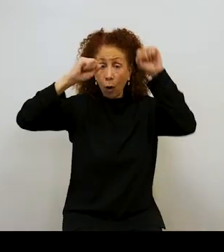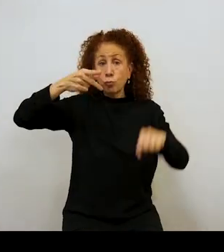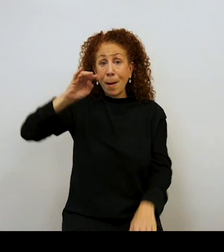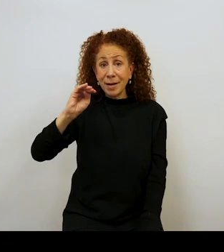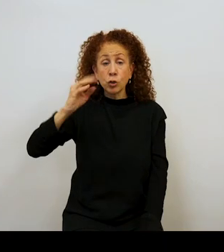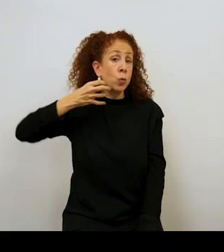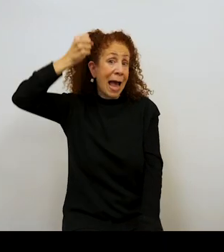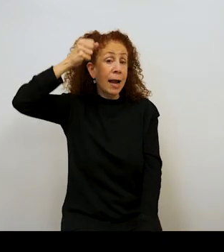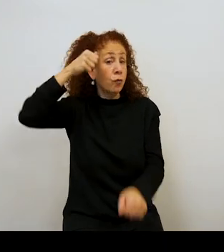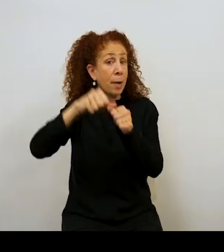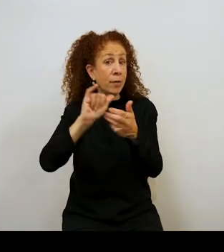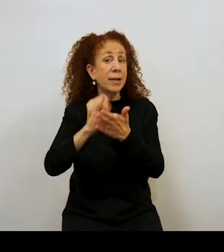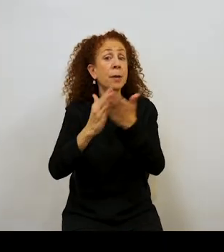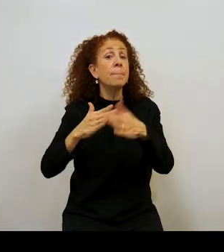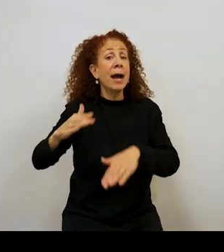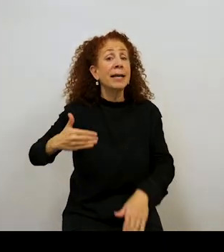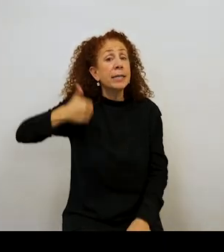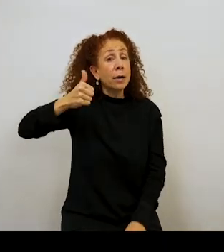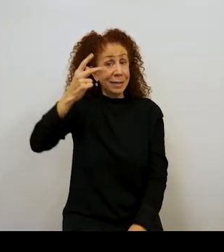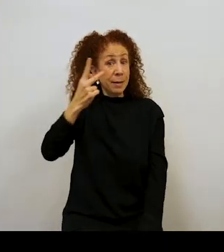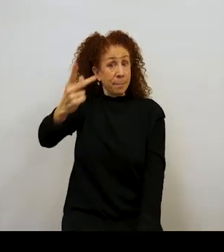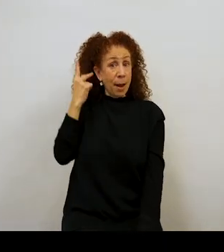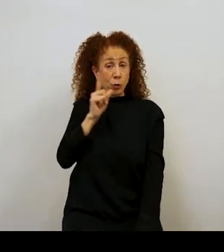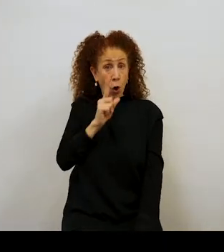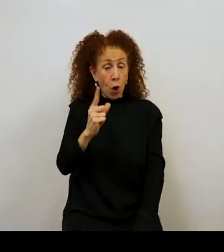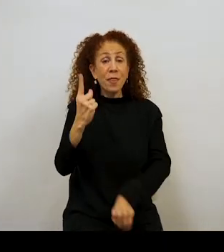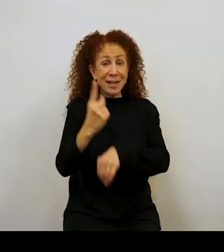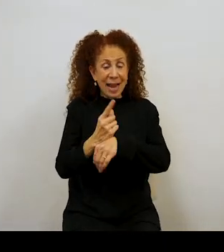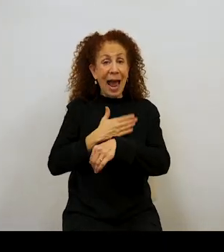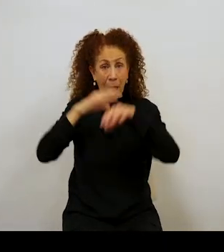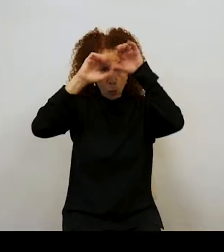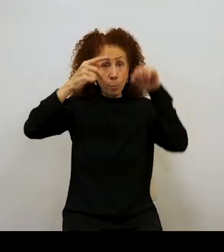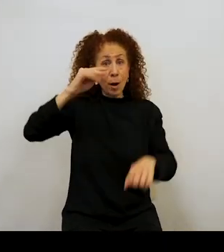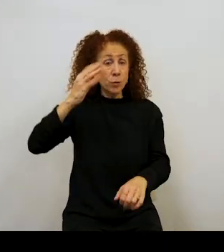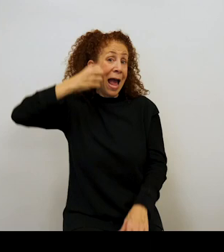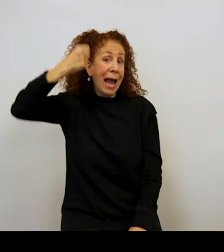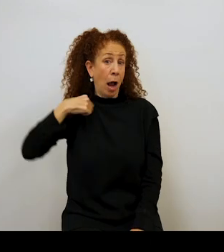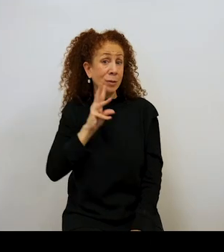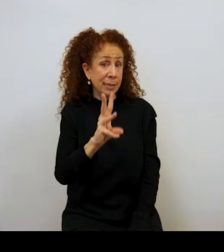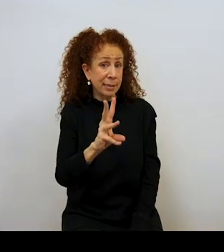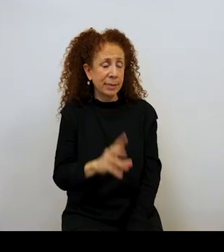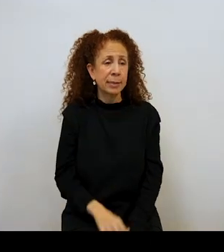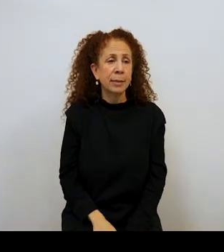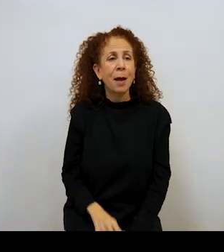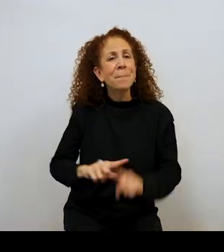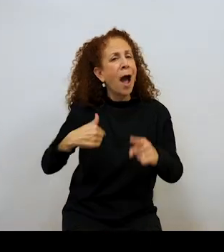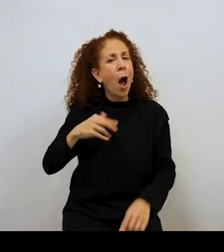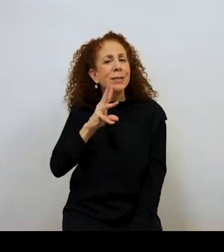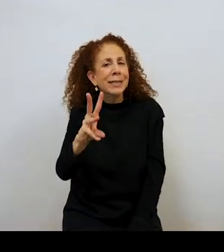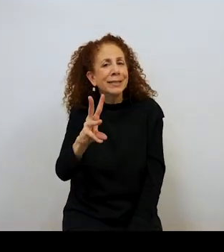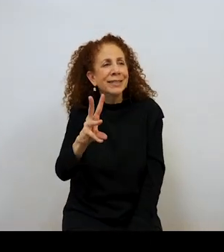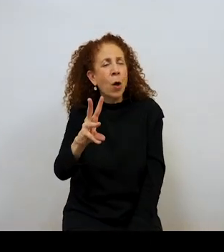remember, some of my earliest memories are the day Bhutto was hanged when I was 6 years old. But because I was 6 years old, the